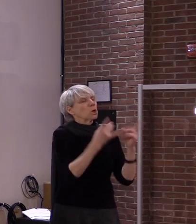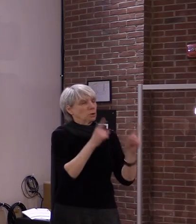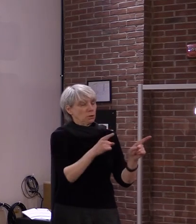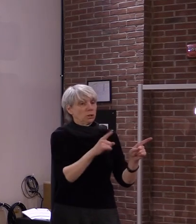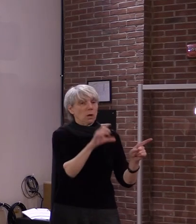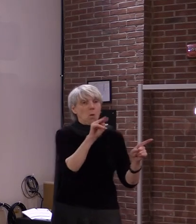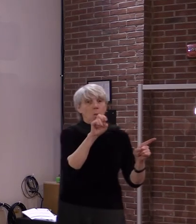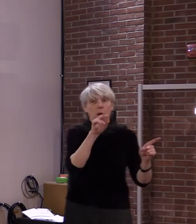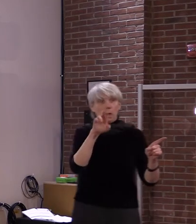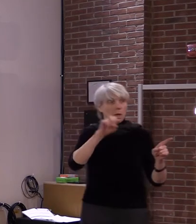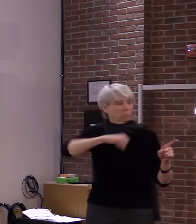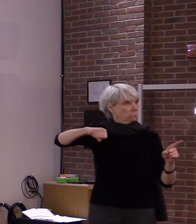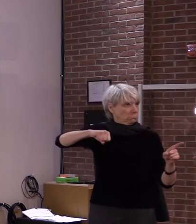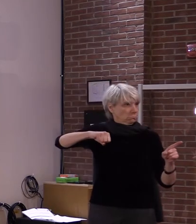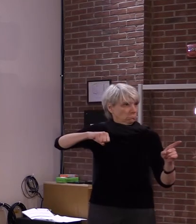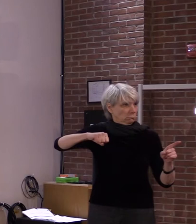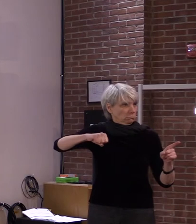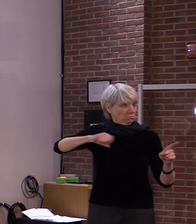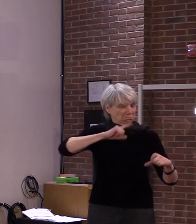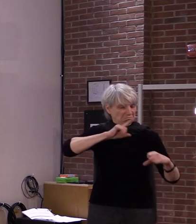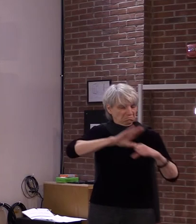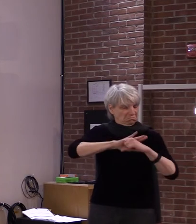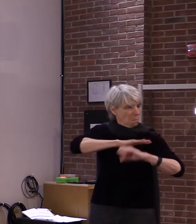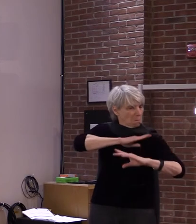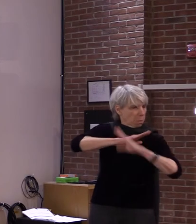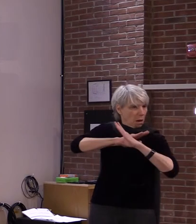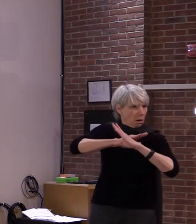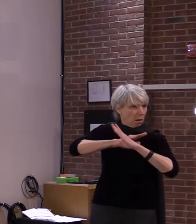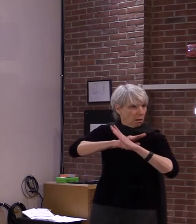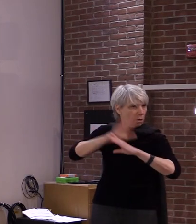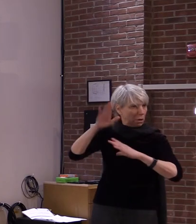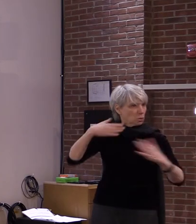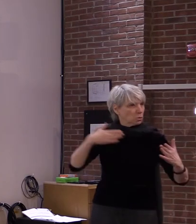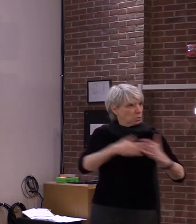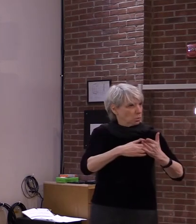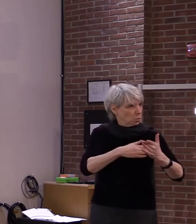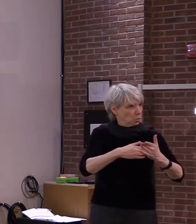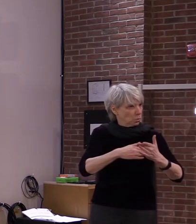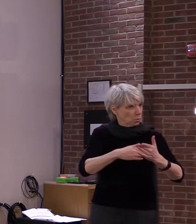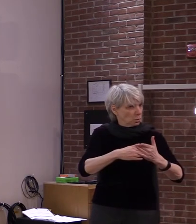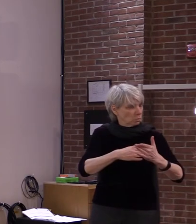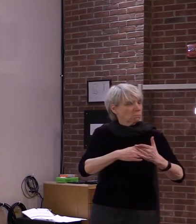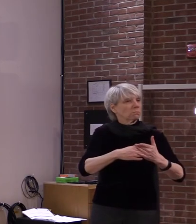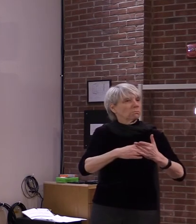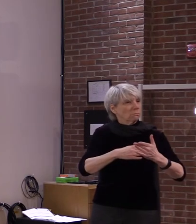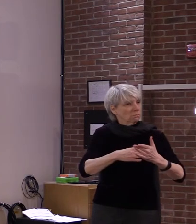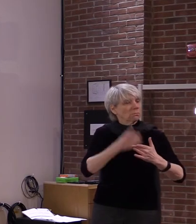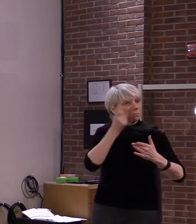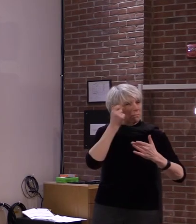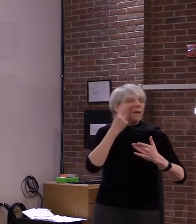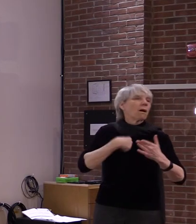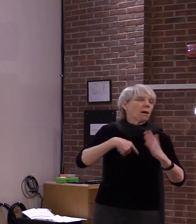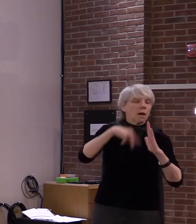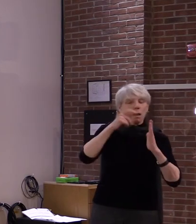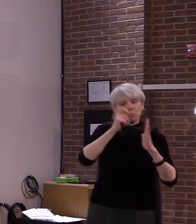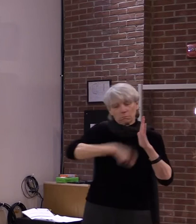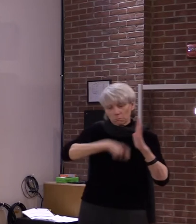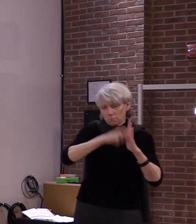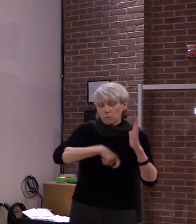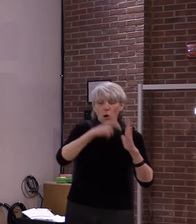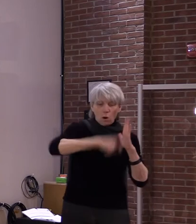fight this suit and what i'm curious about is it it's my just my opinion i'm i write all the time about health care